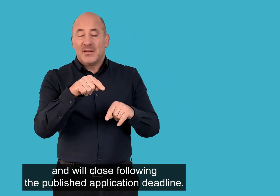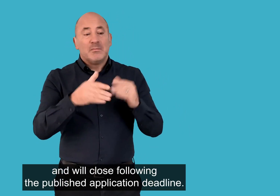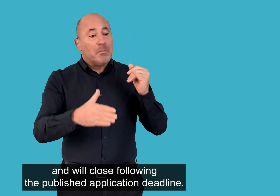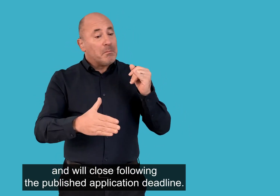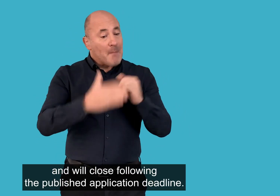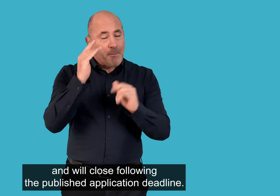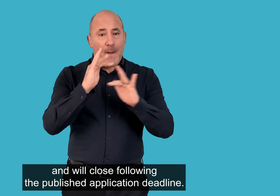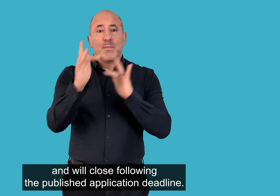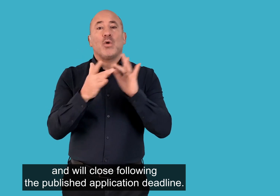deadline.